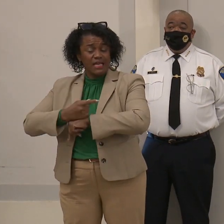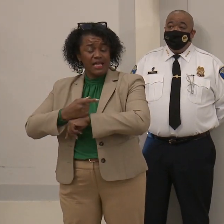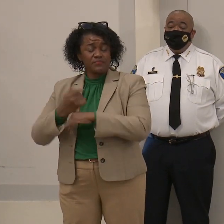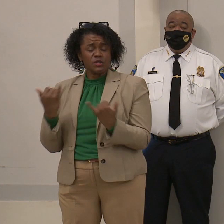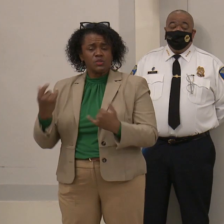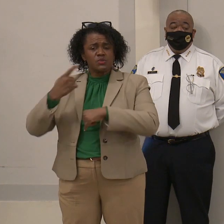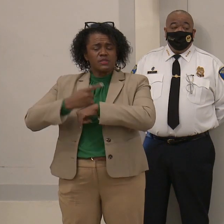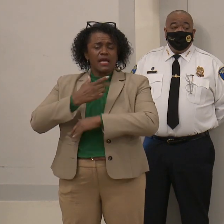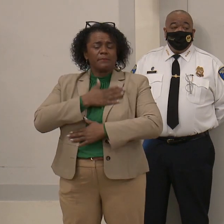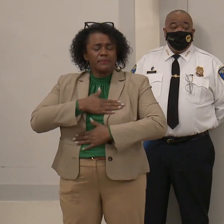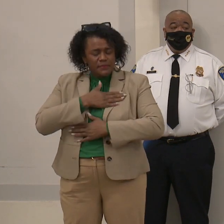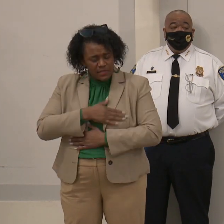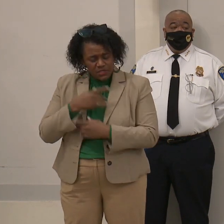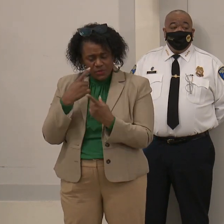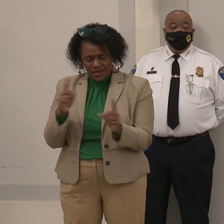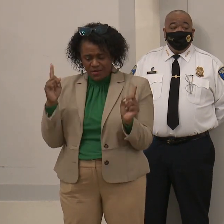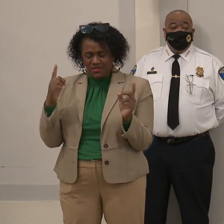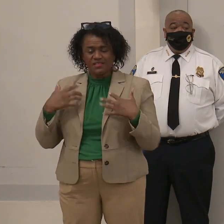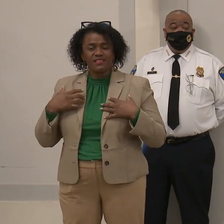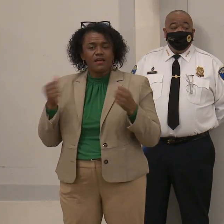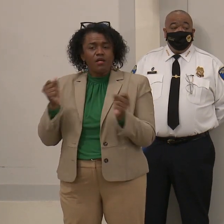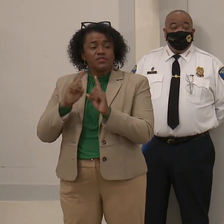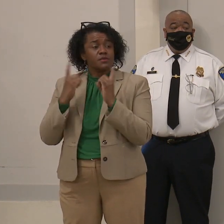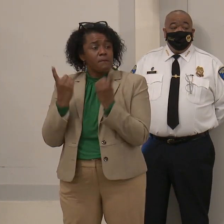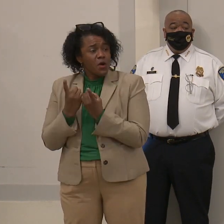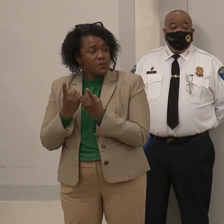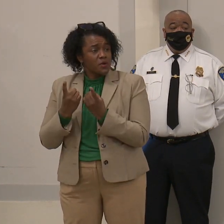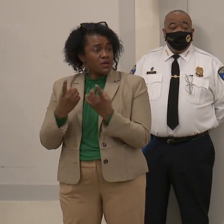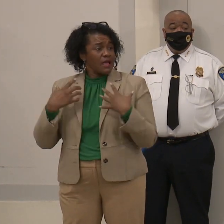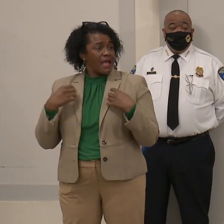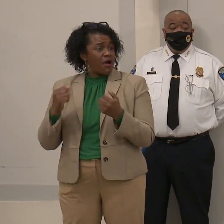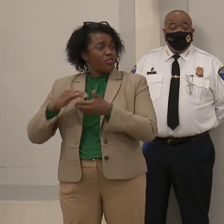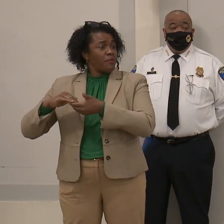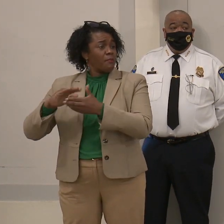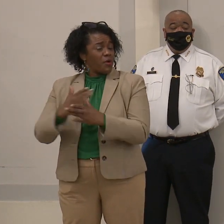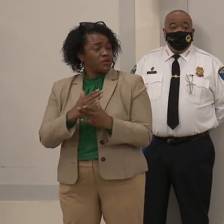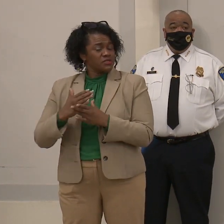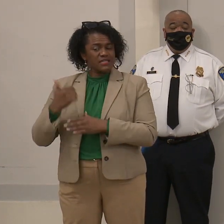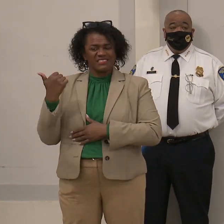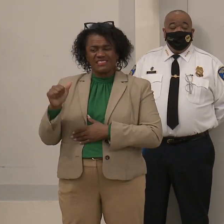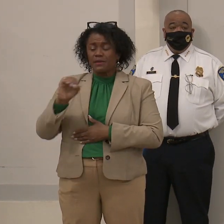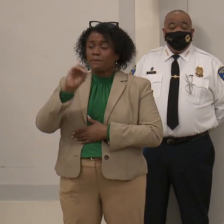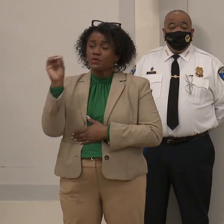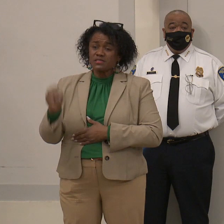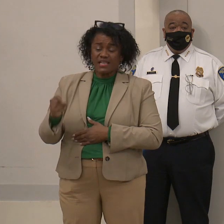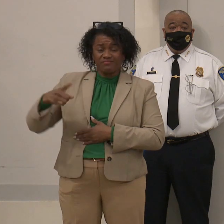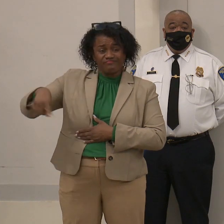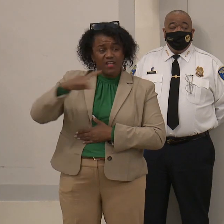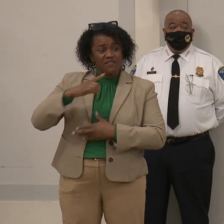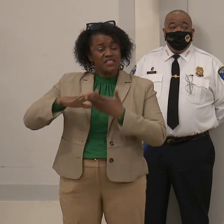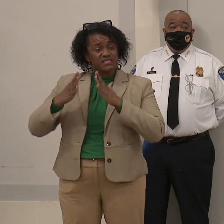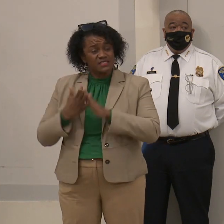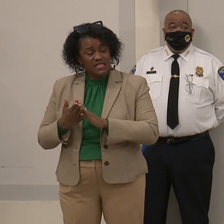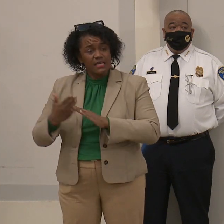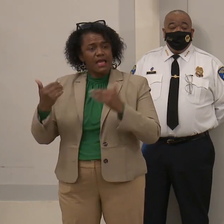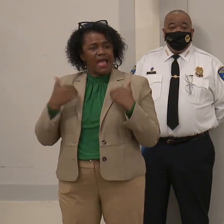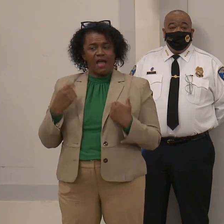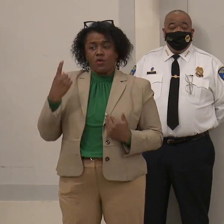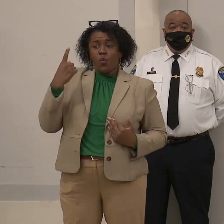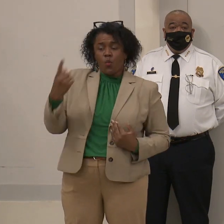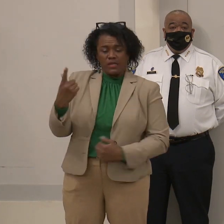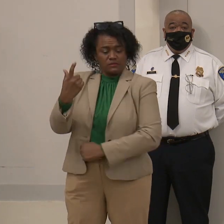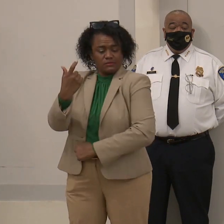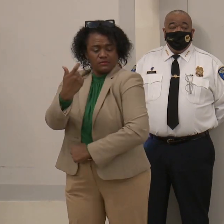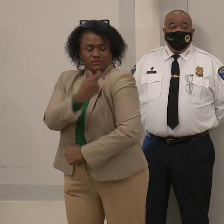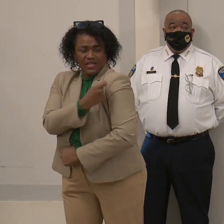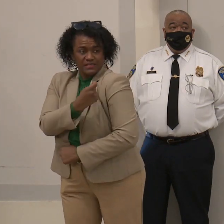to announce that the Baltimore City Health Department and our healthcare partners have reached 10% of the city's population with at least 1 dose of the